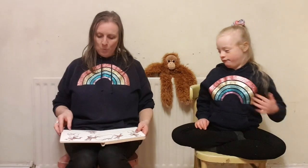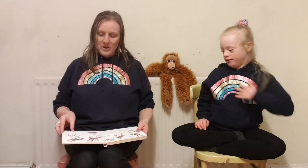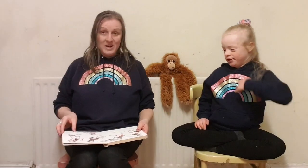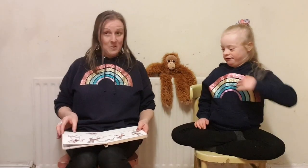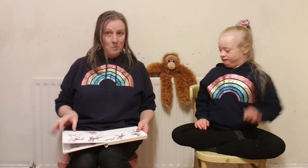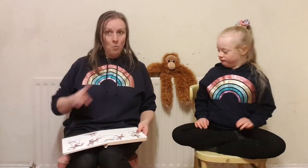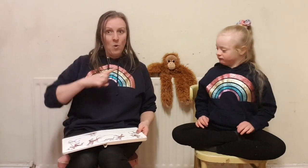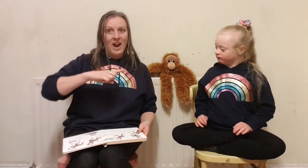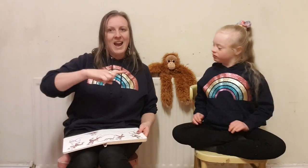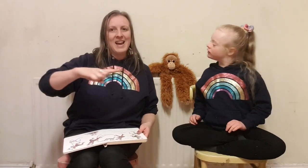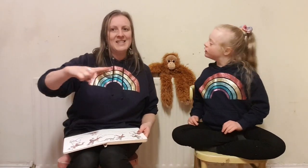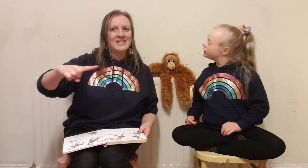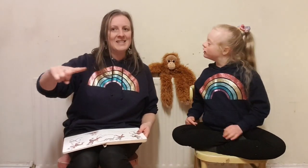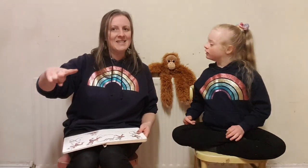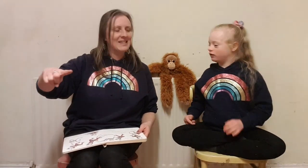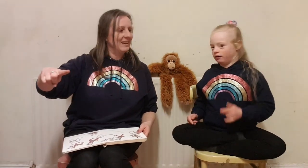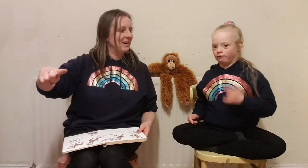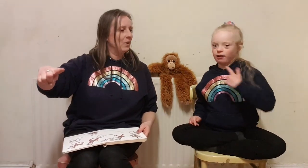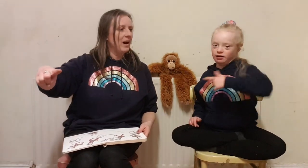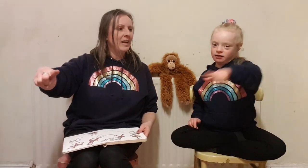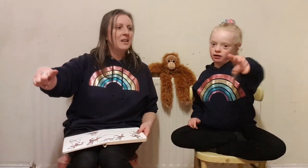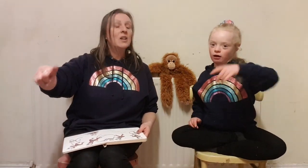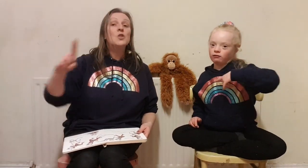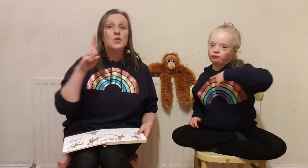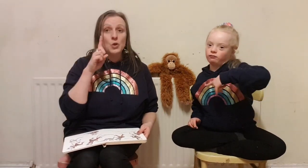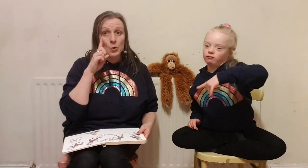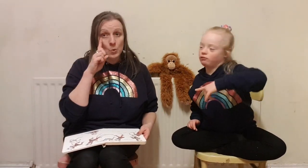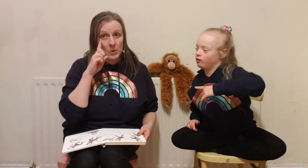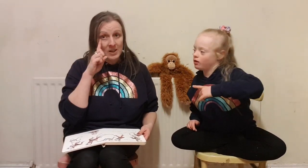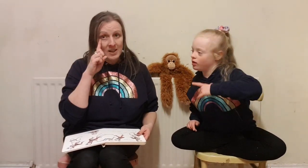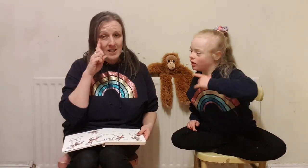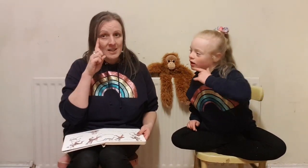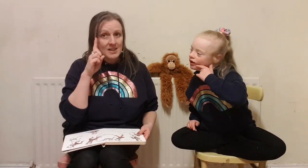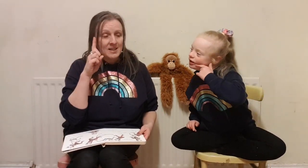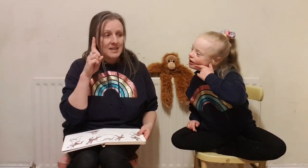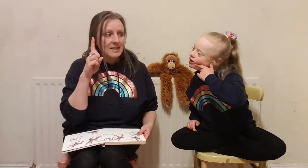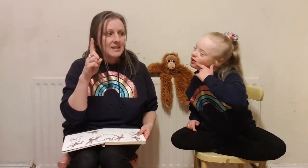We went. To.